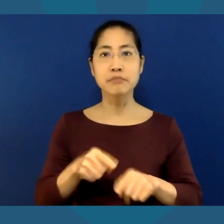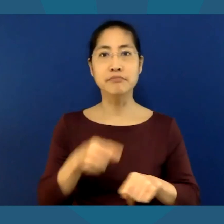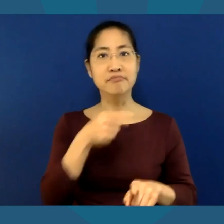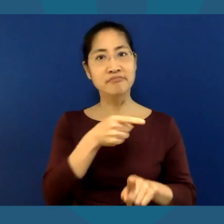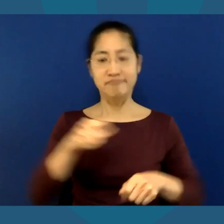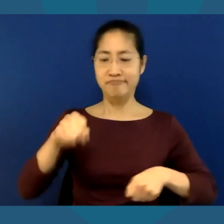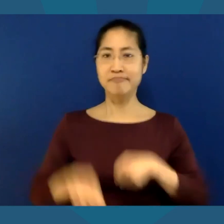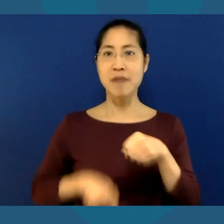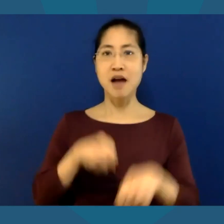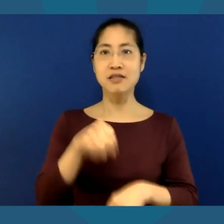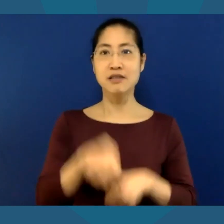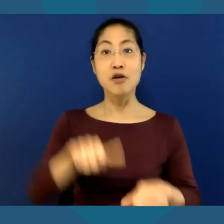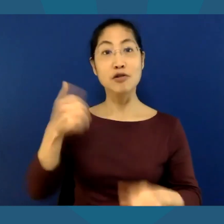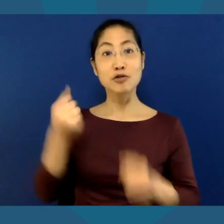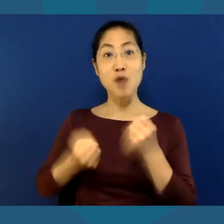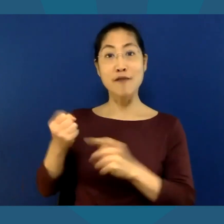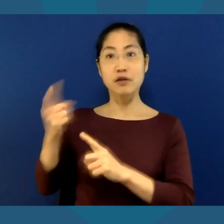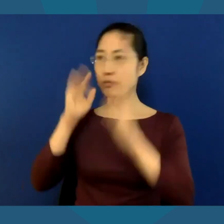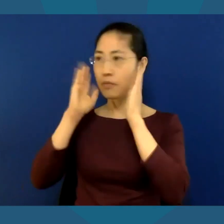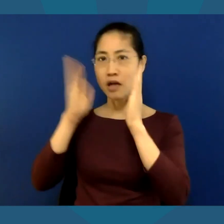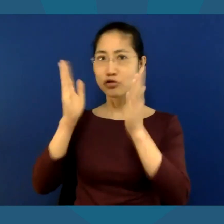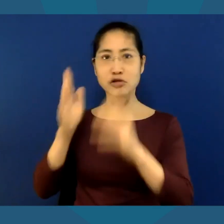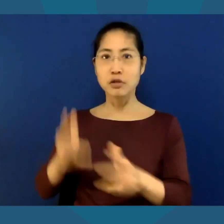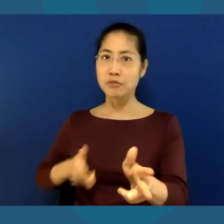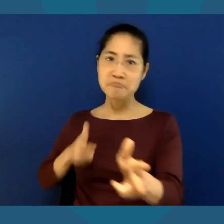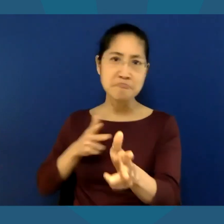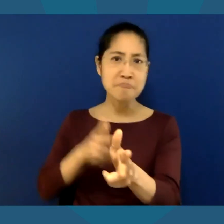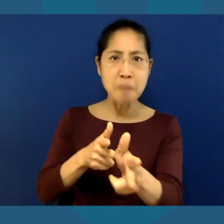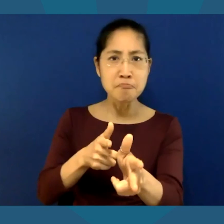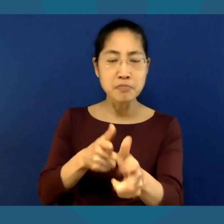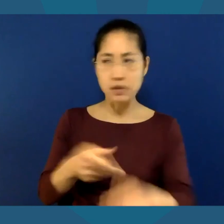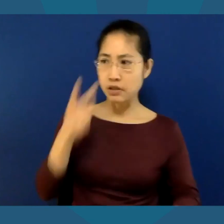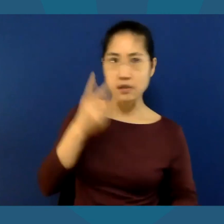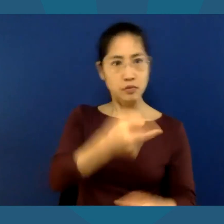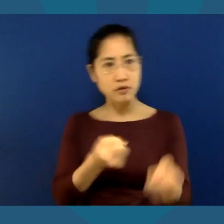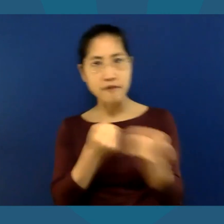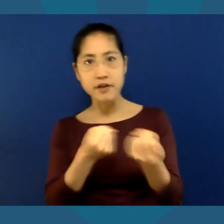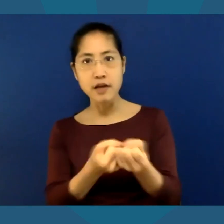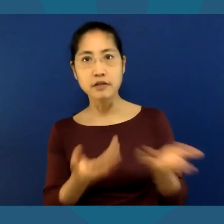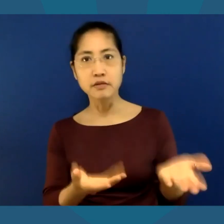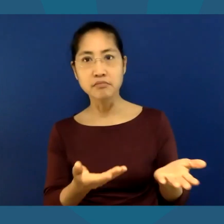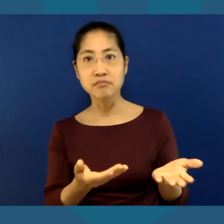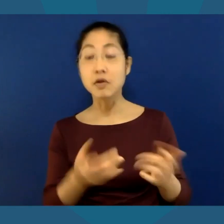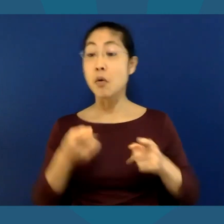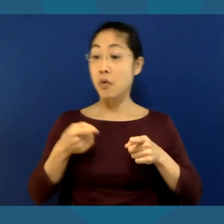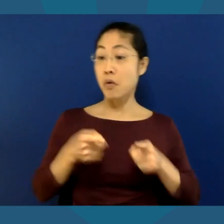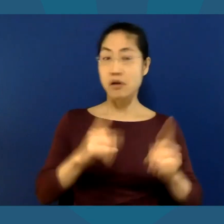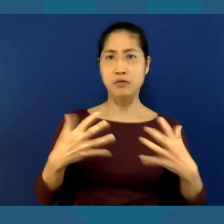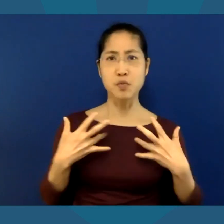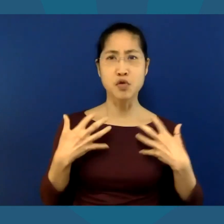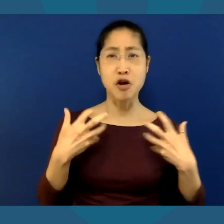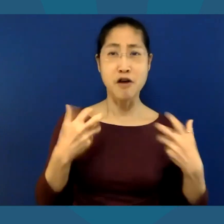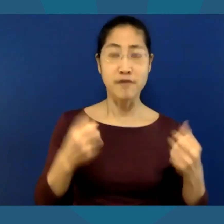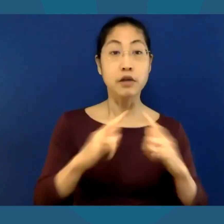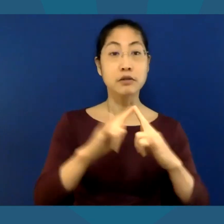he became a statistic of the very message he was advocating, struck from behind by a distracted motorist while